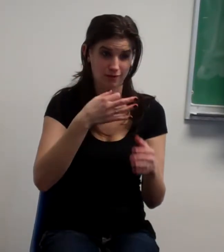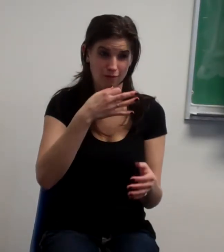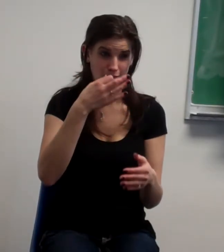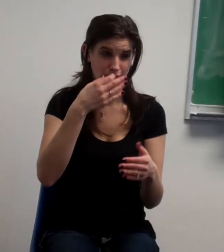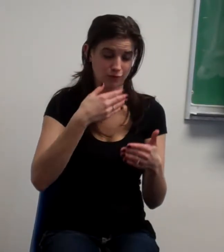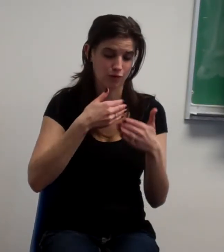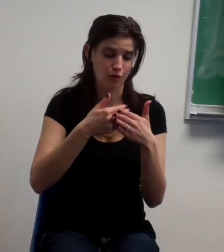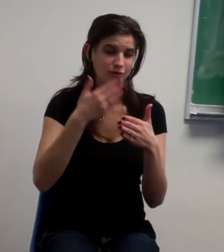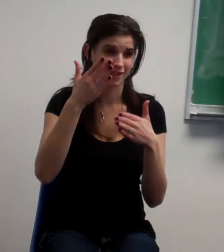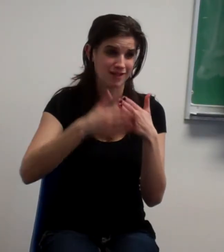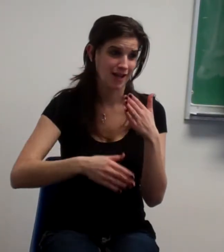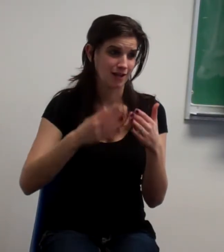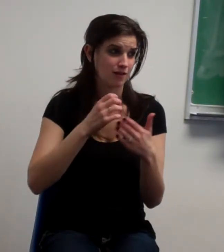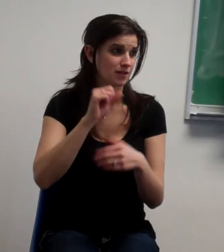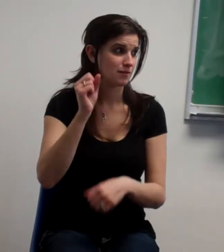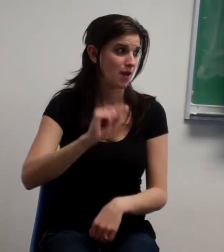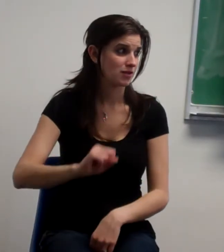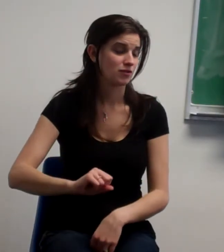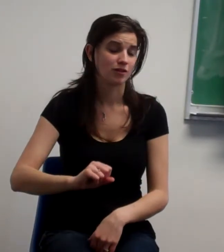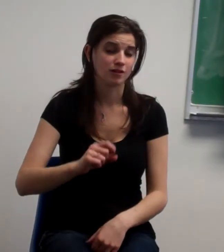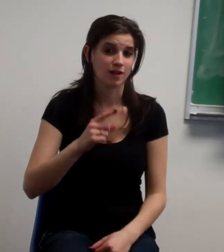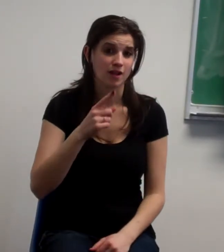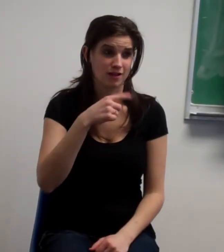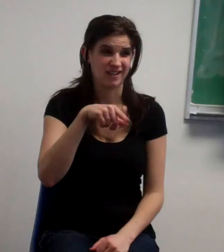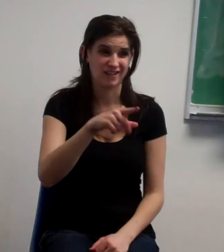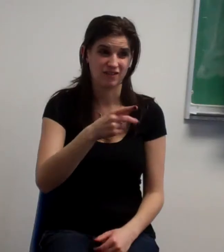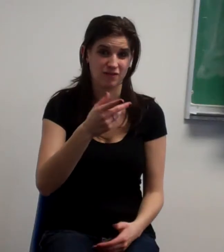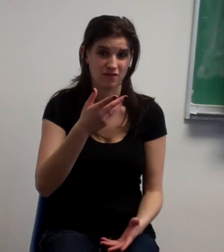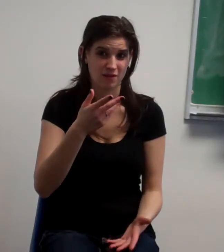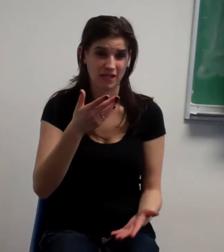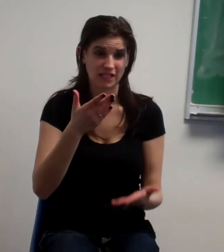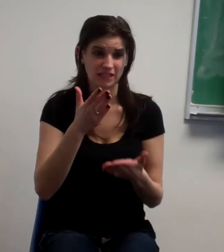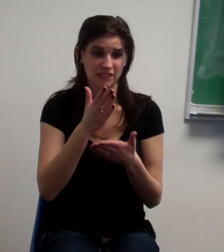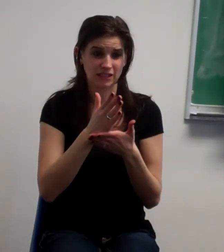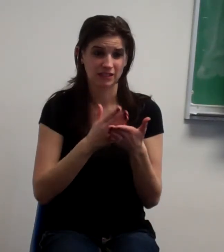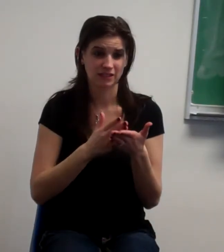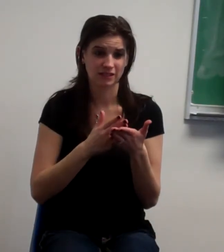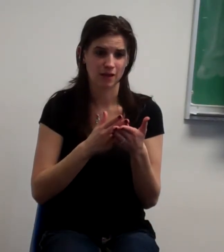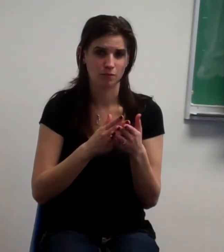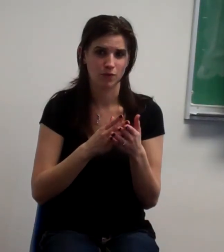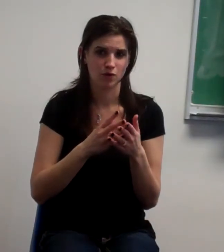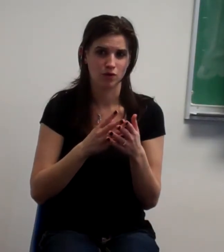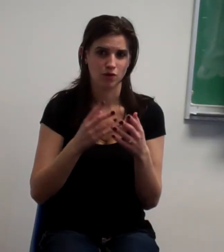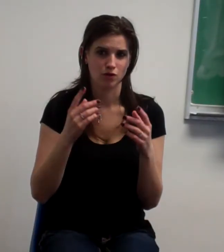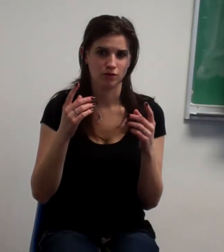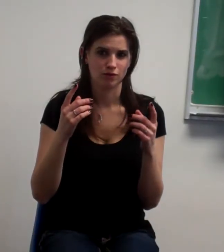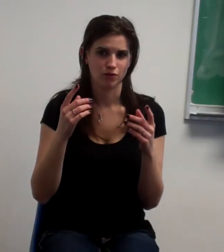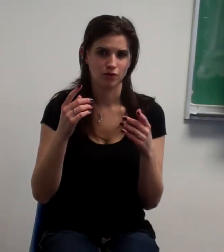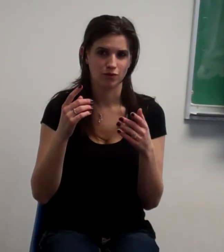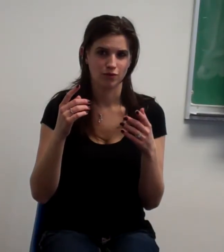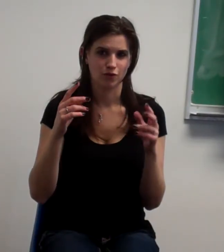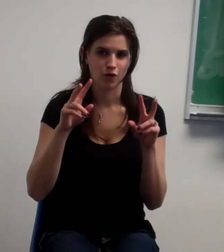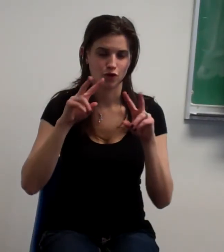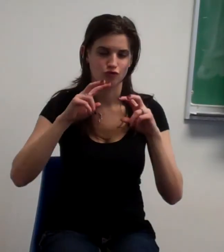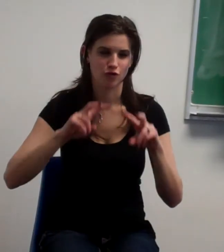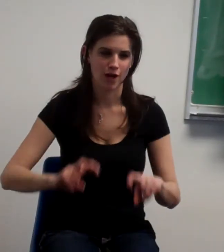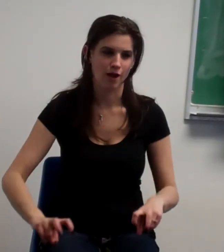you made some very critical analysis of the exam. So I made some adjustments in how I graded that exam because many people said, well,